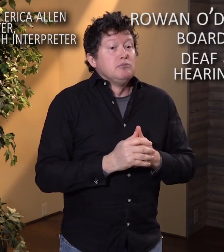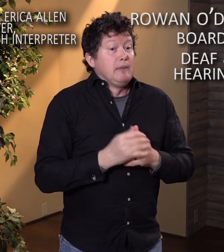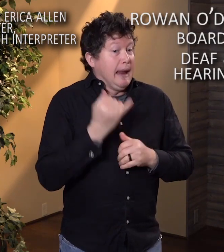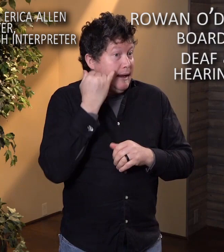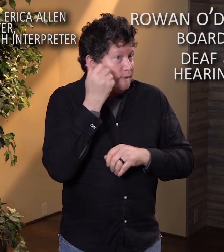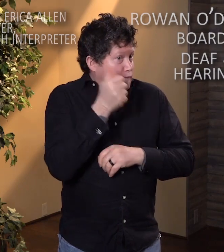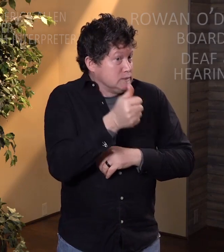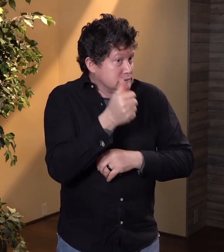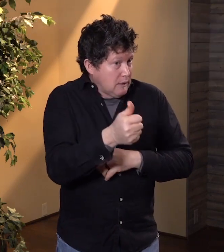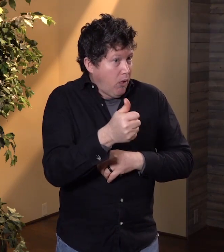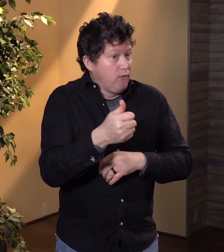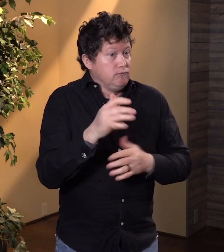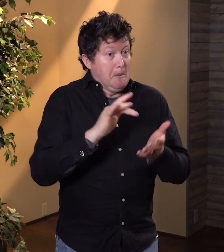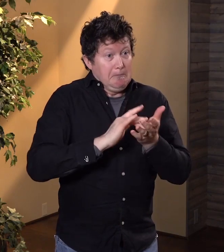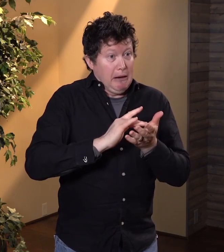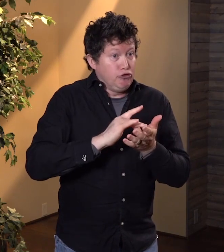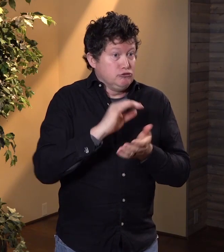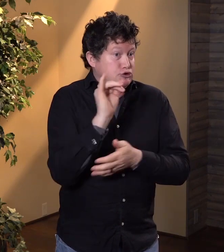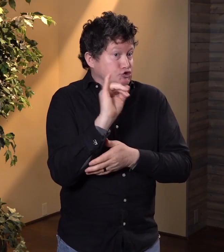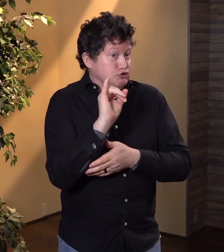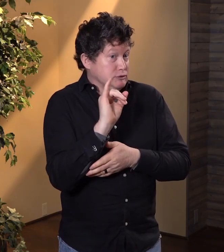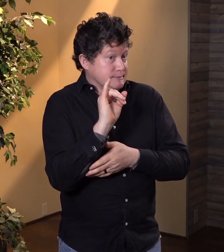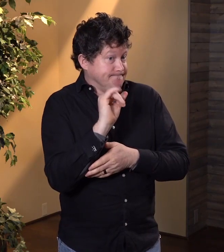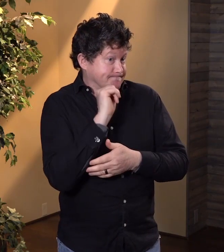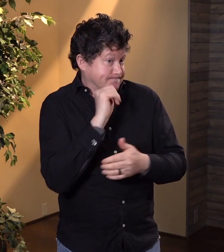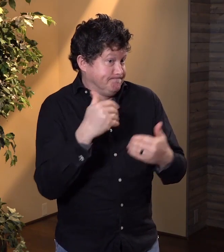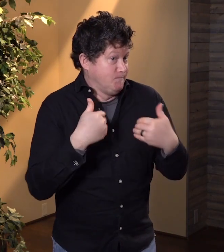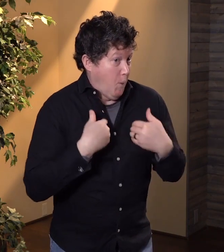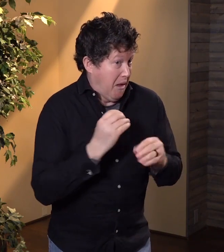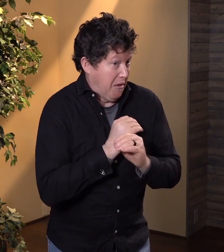covered by a government relief fund.